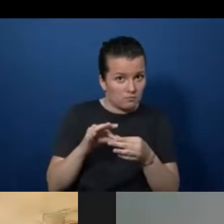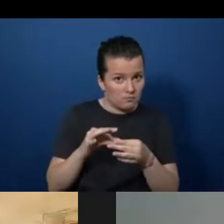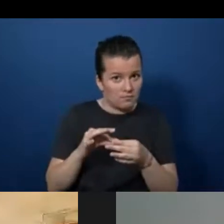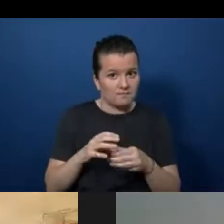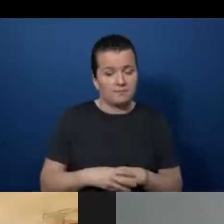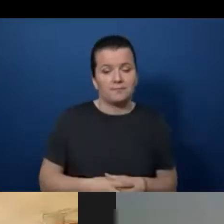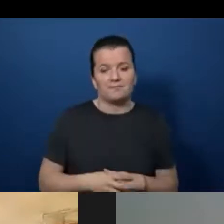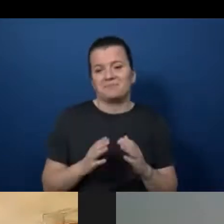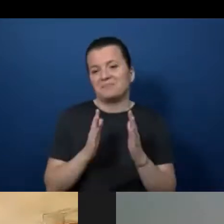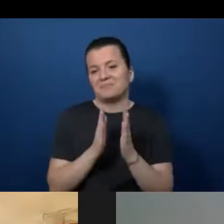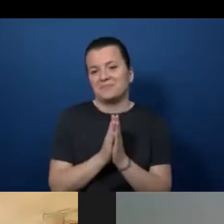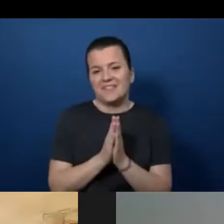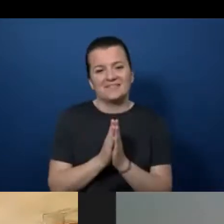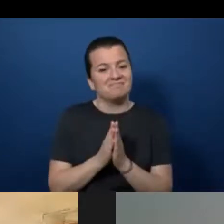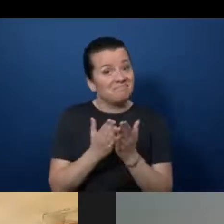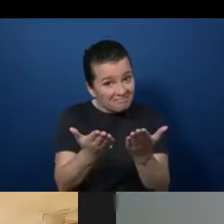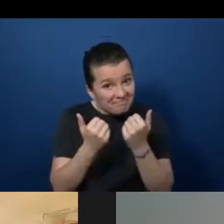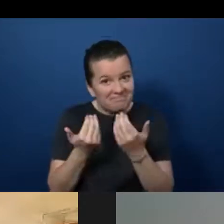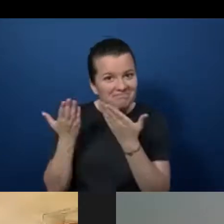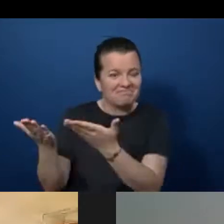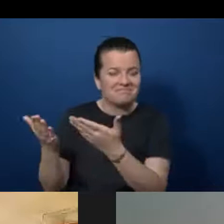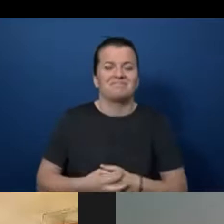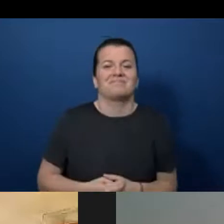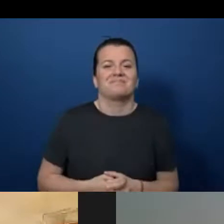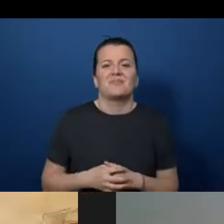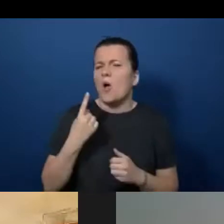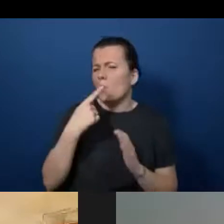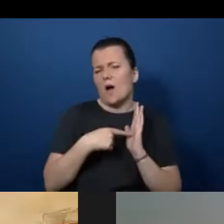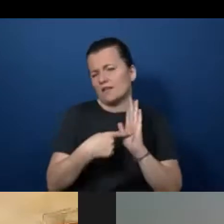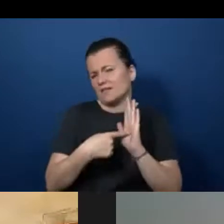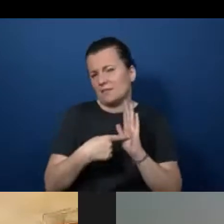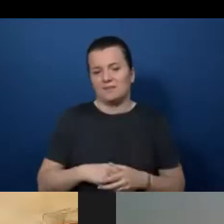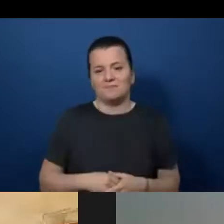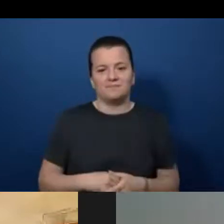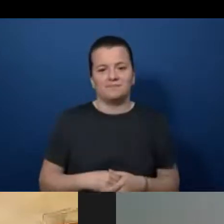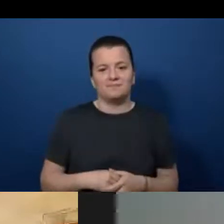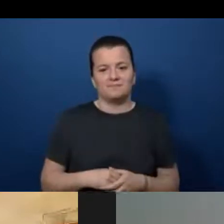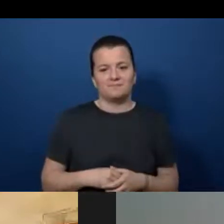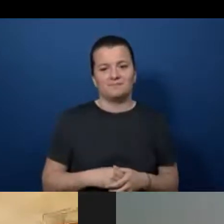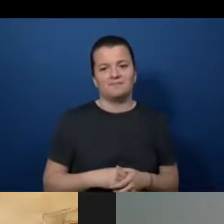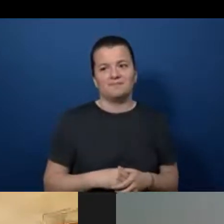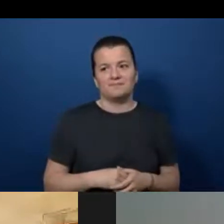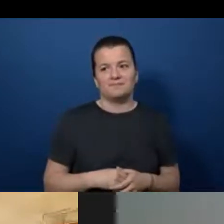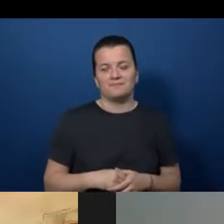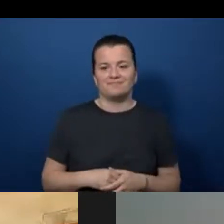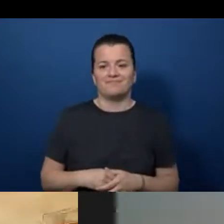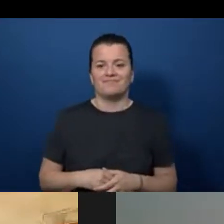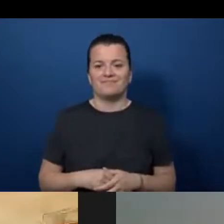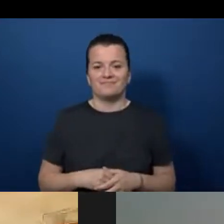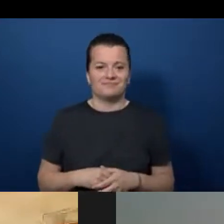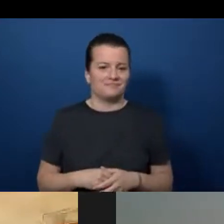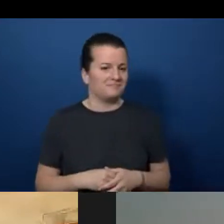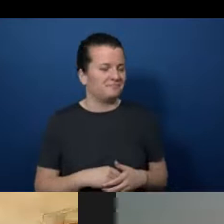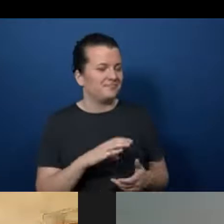please, over to you to give us one example. Thank you very much, and thank you for the opportunity